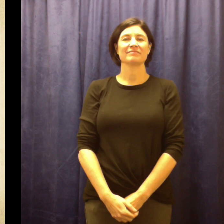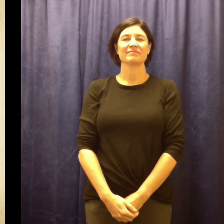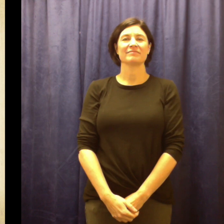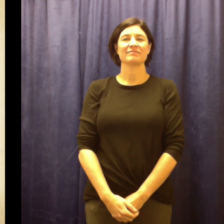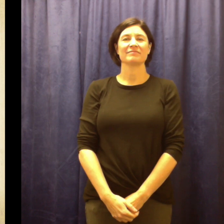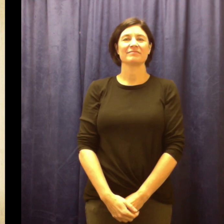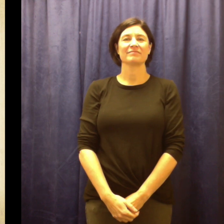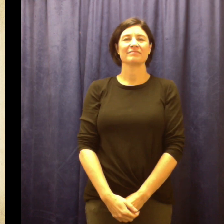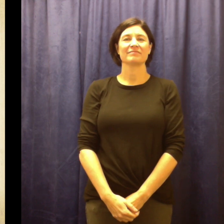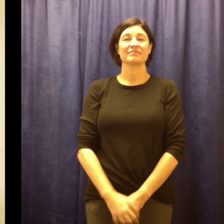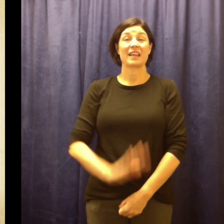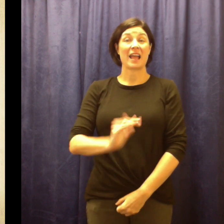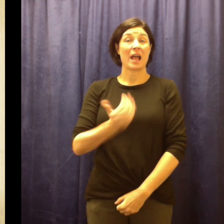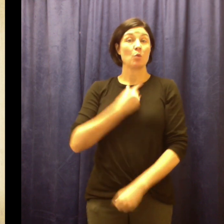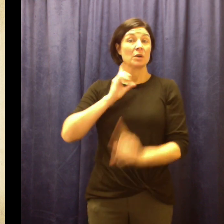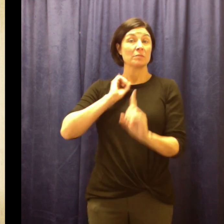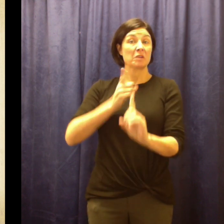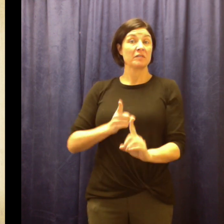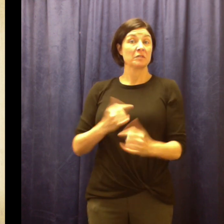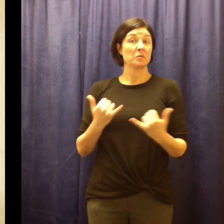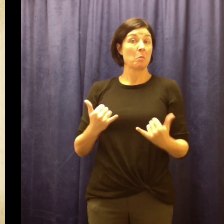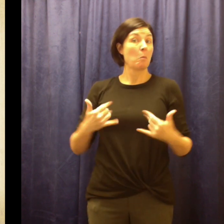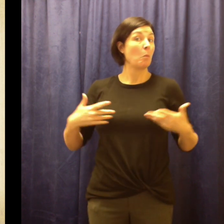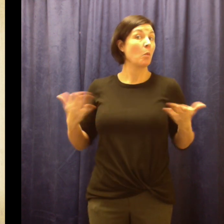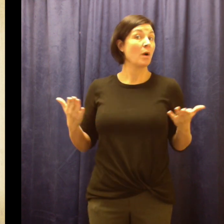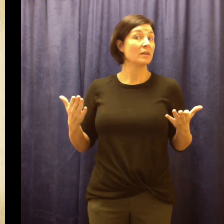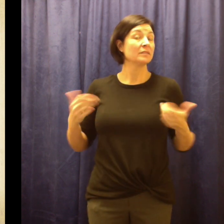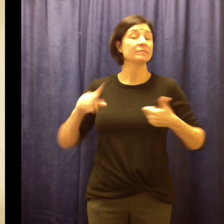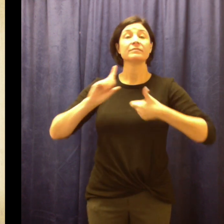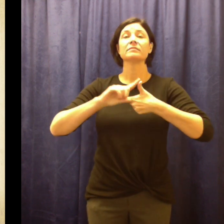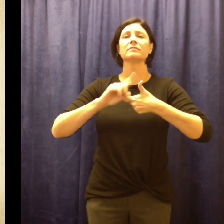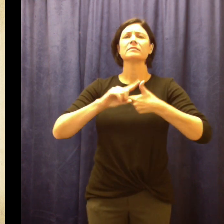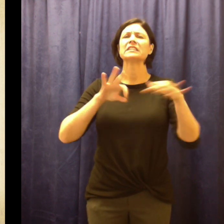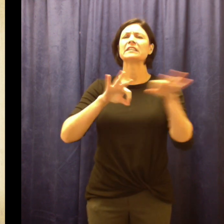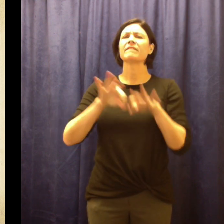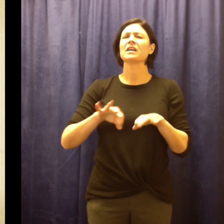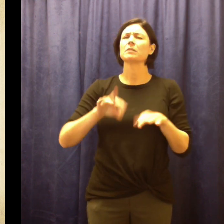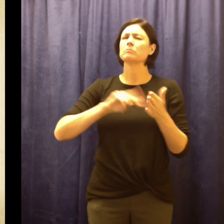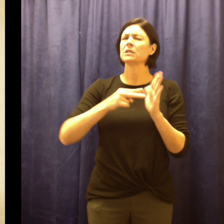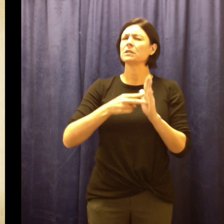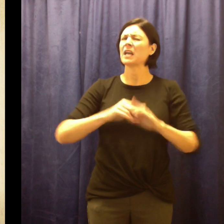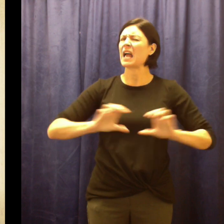Our enabling objectives: define active shooter.